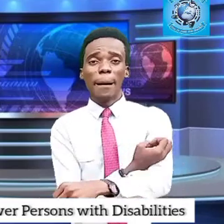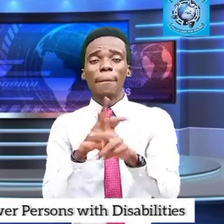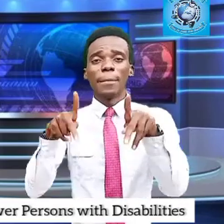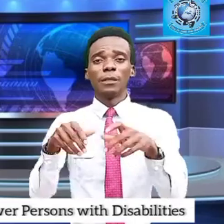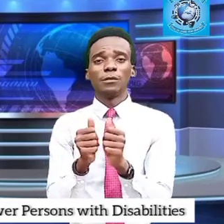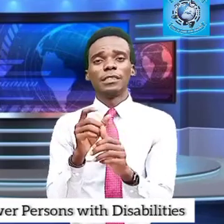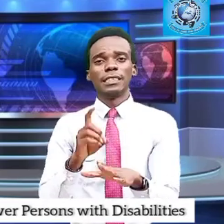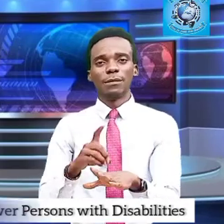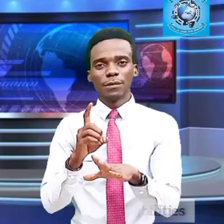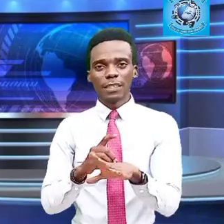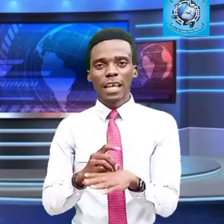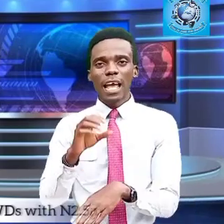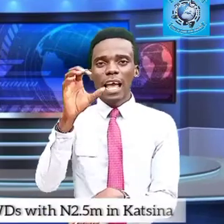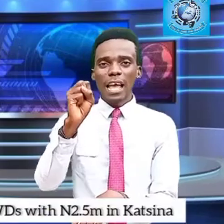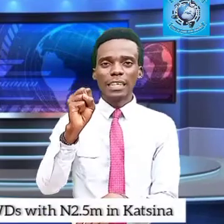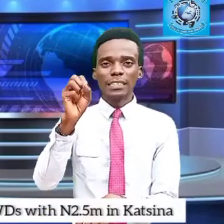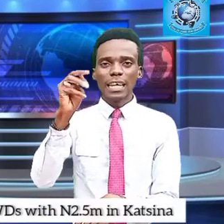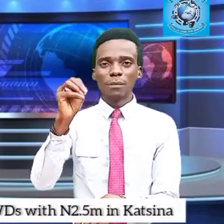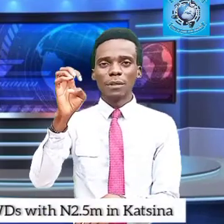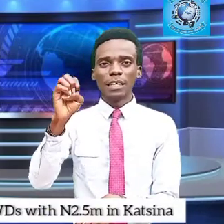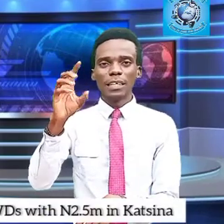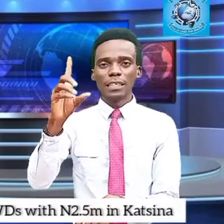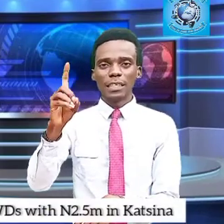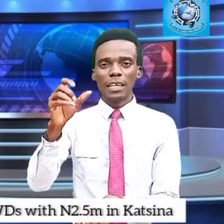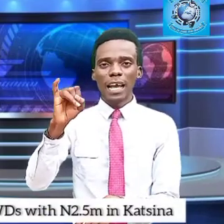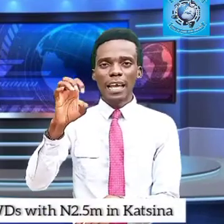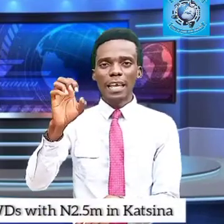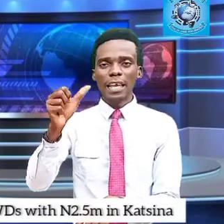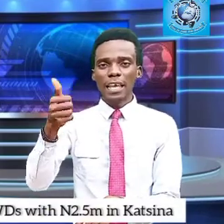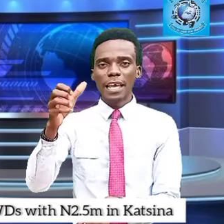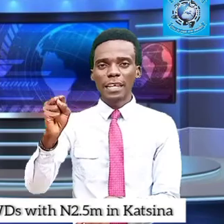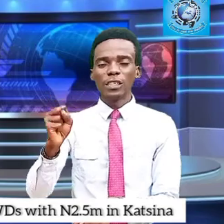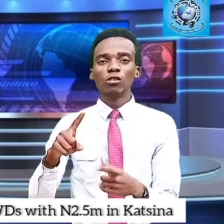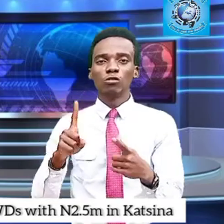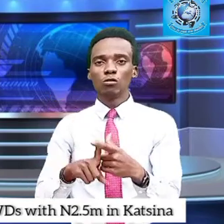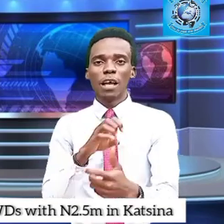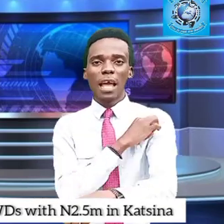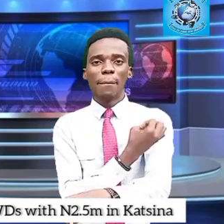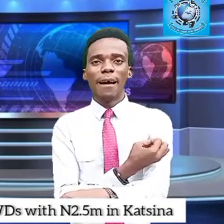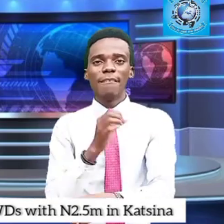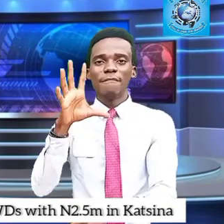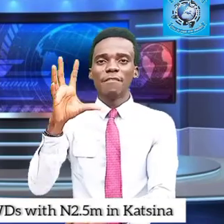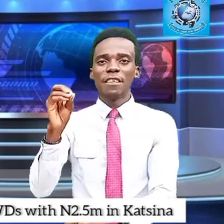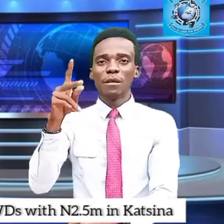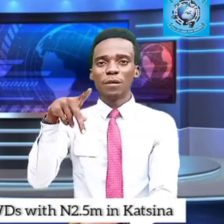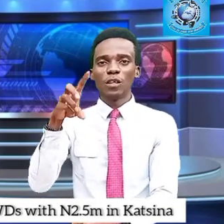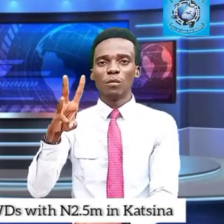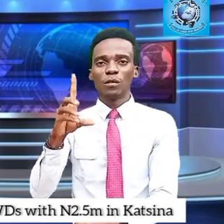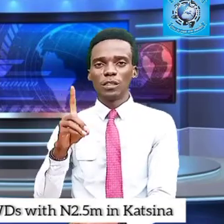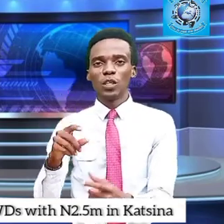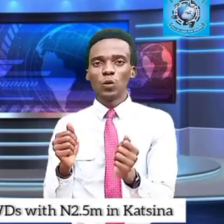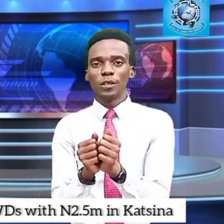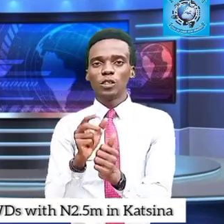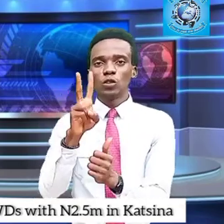disabilities. SME Development medians to empower 50 PWDs with